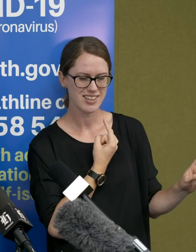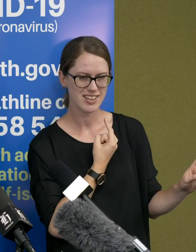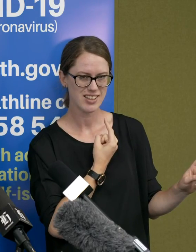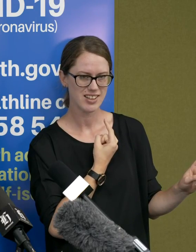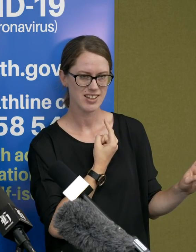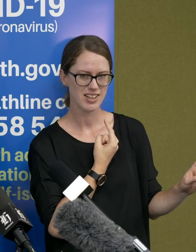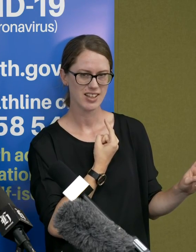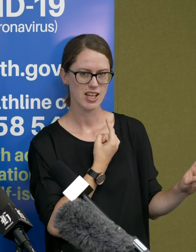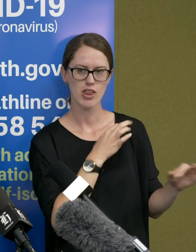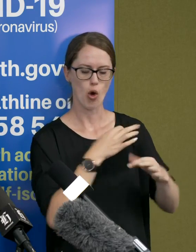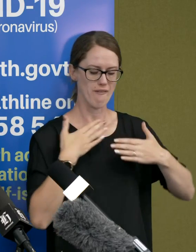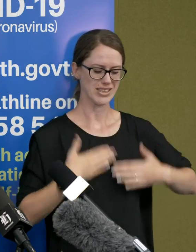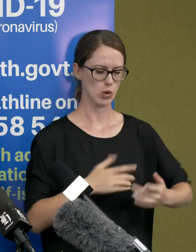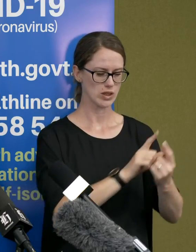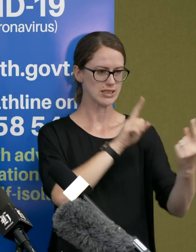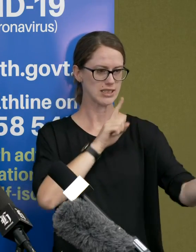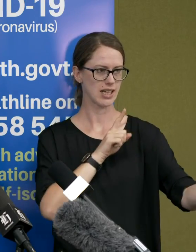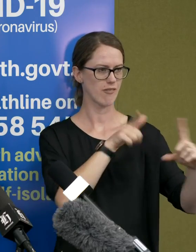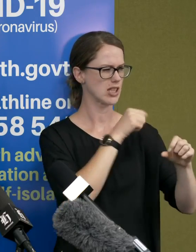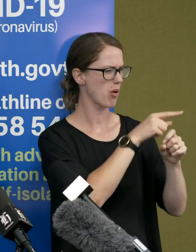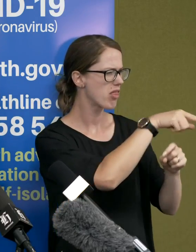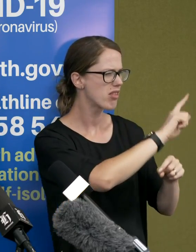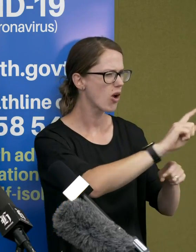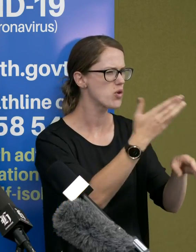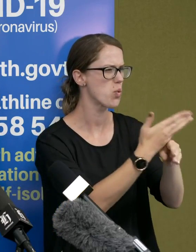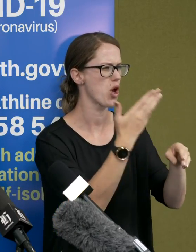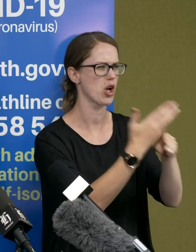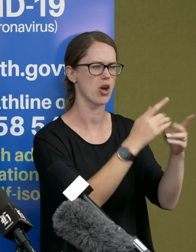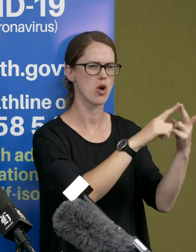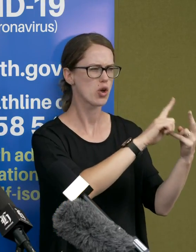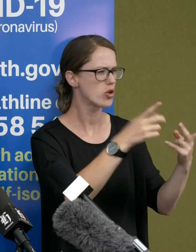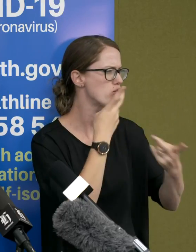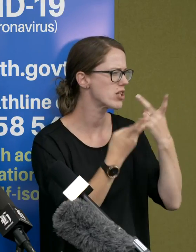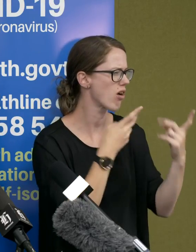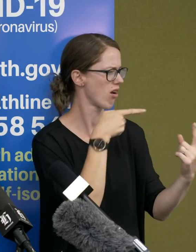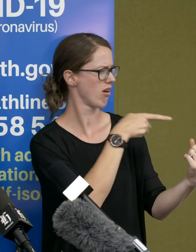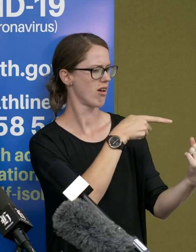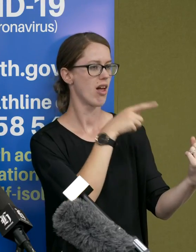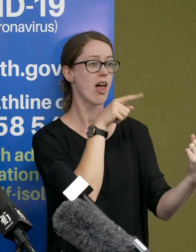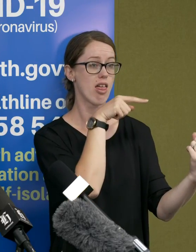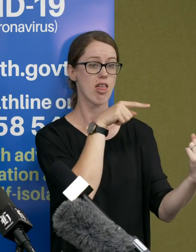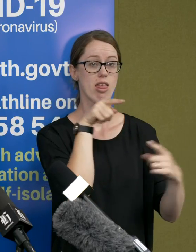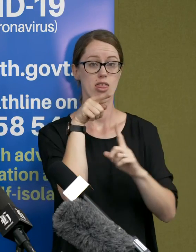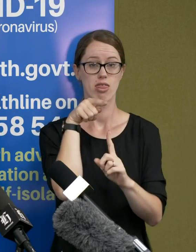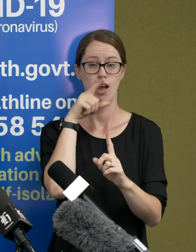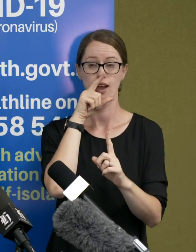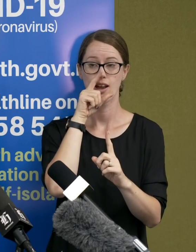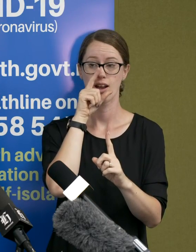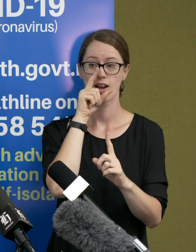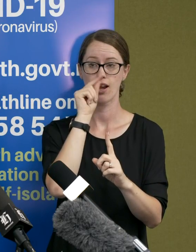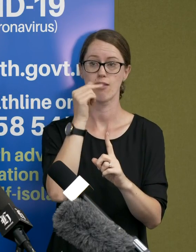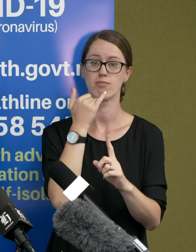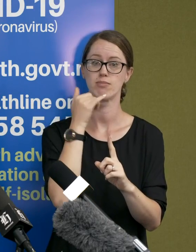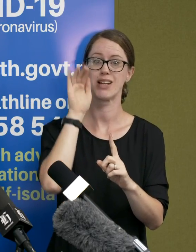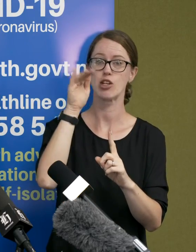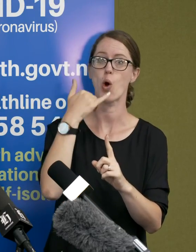in other words, physical distancing, for example, they're going to work or going out to a restaurant, then they could either let the health